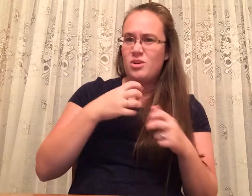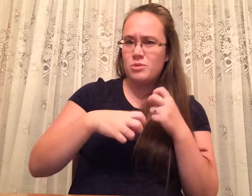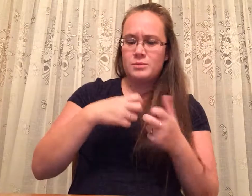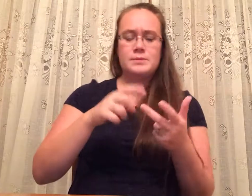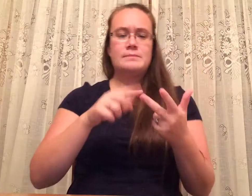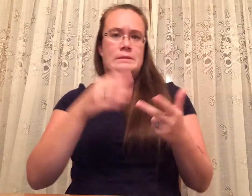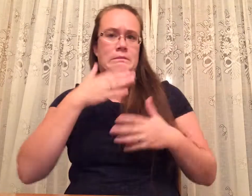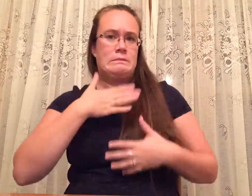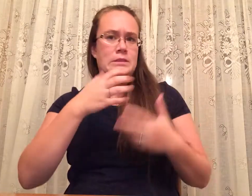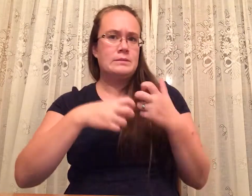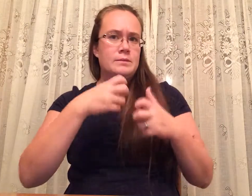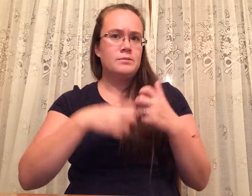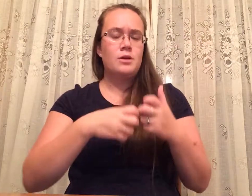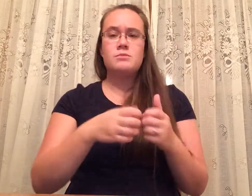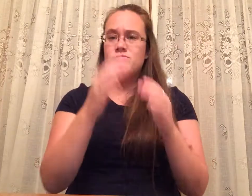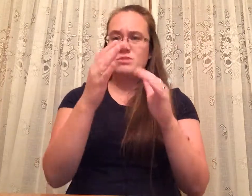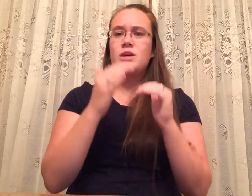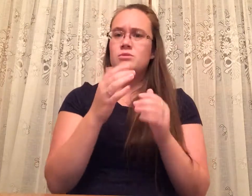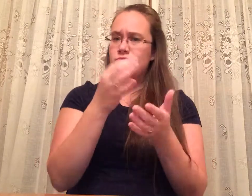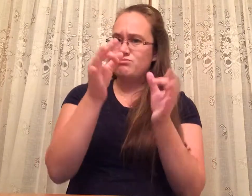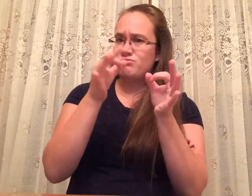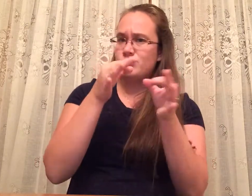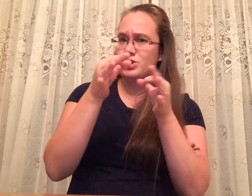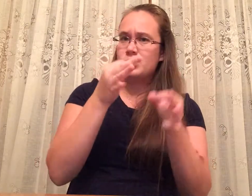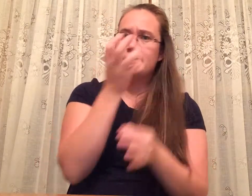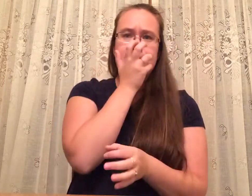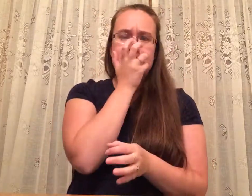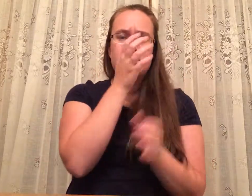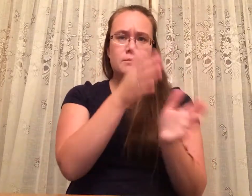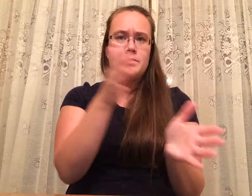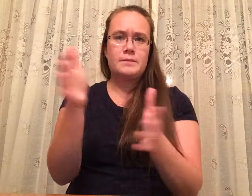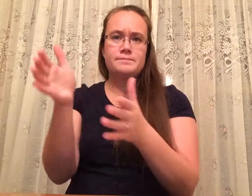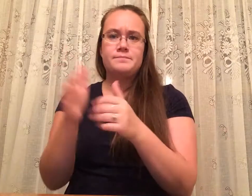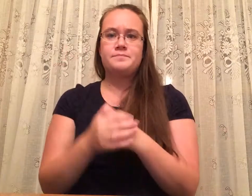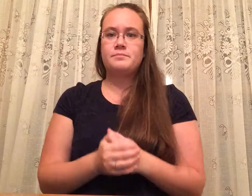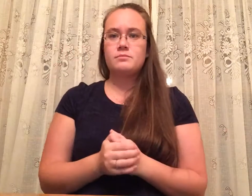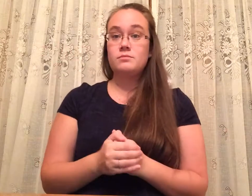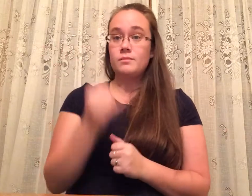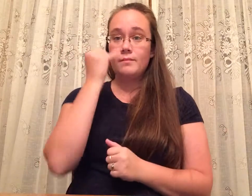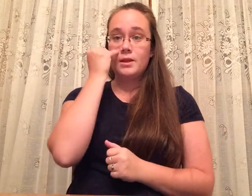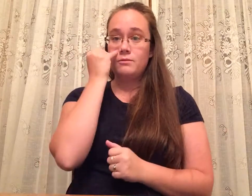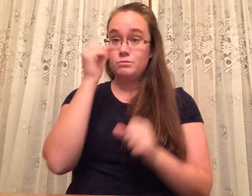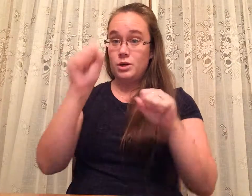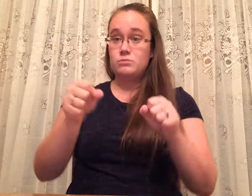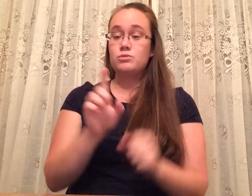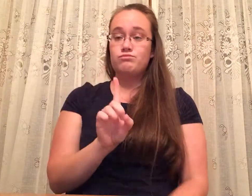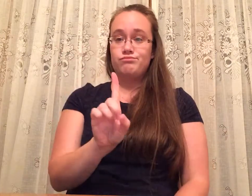Then describe the anesthetic plan for your procedure. You will walk into the procedure room if able. The staff will